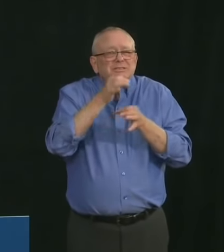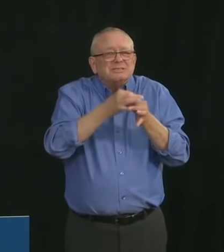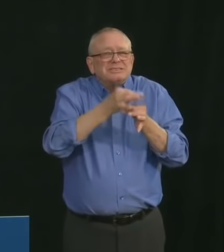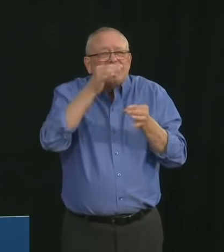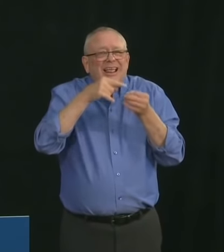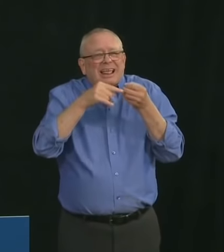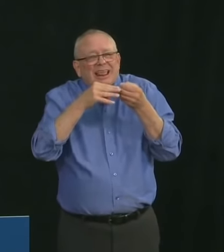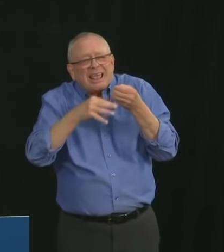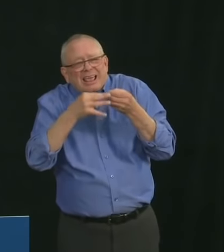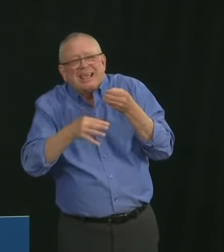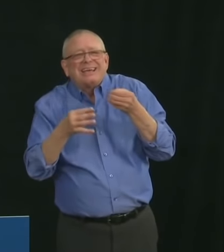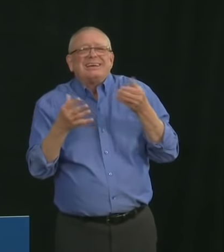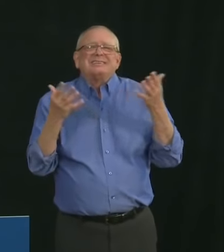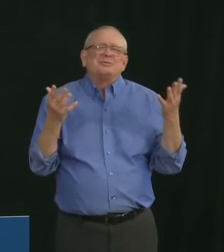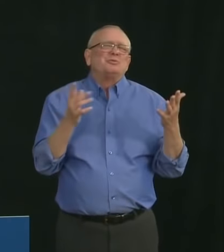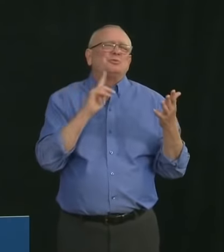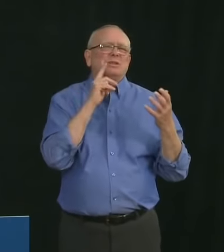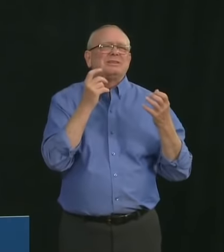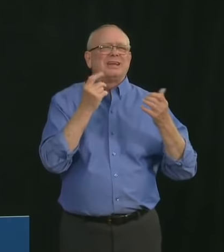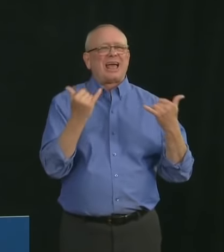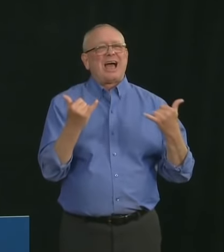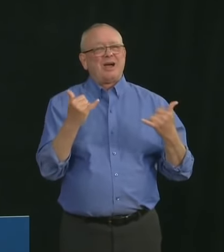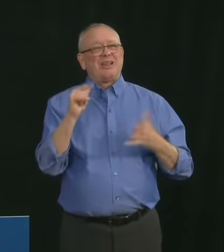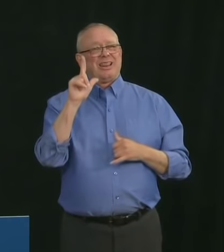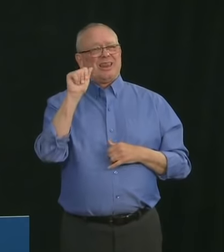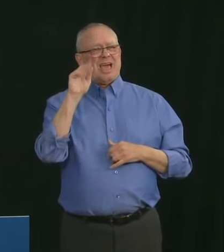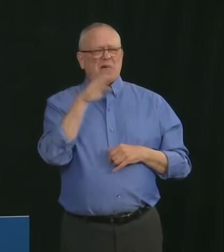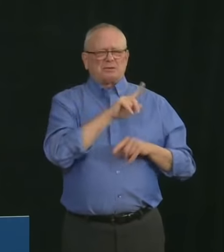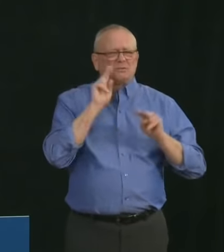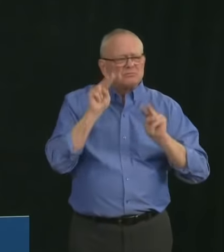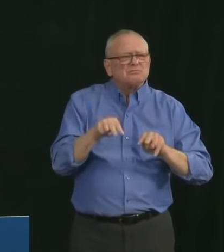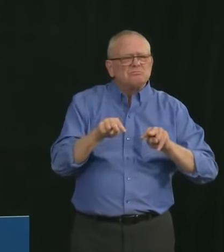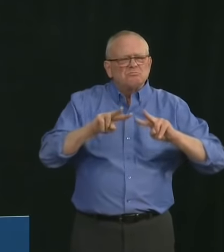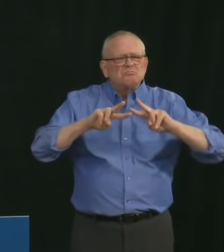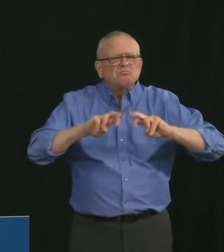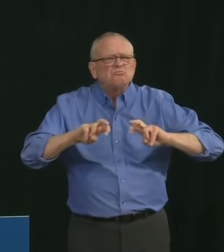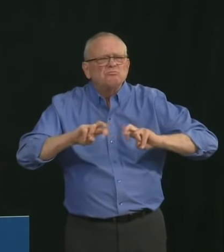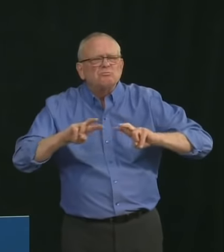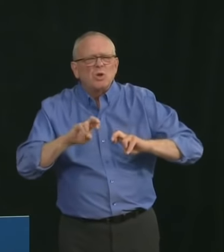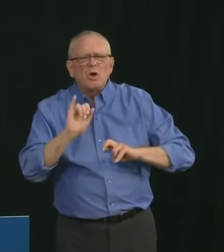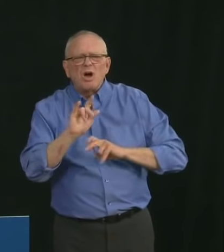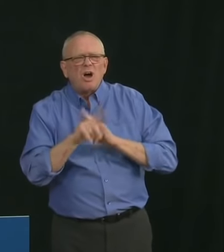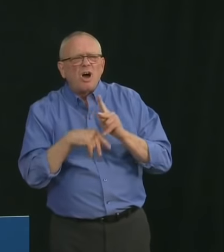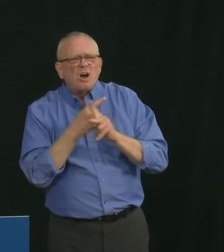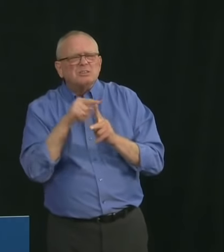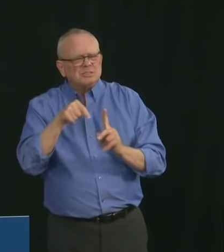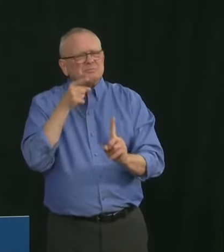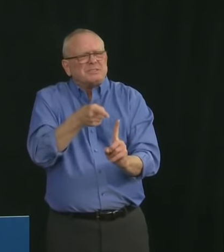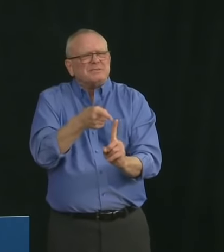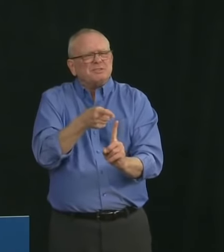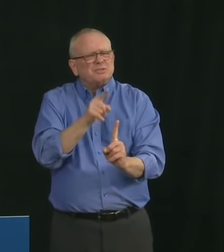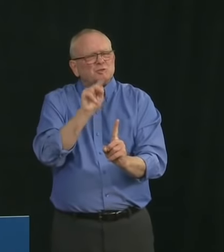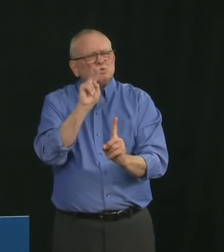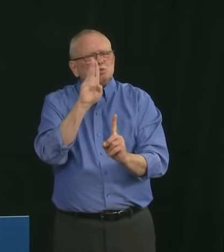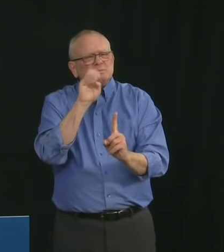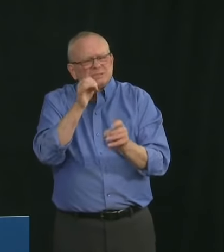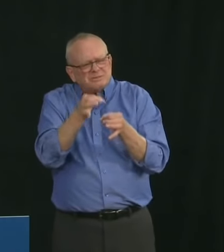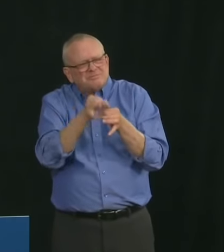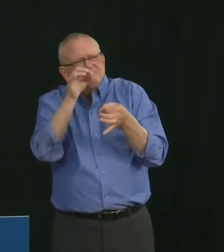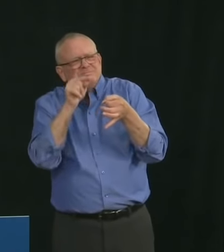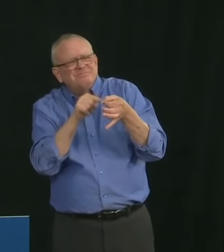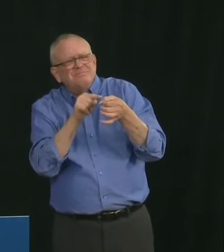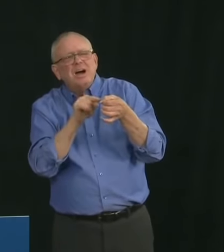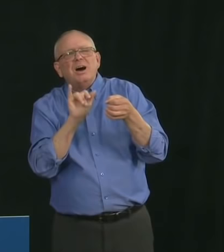particular type of test tube that was being used in these particular samples. And there were 4 different types